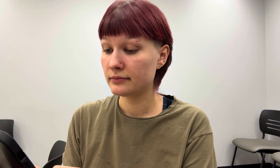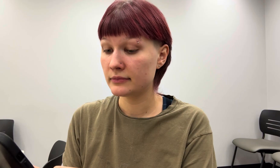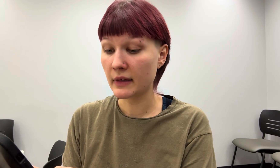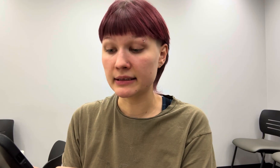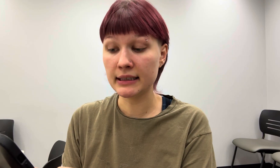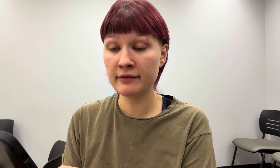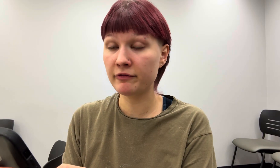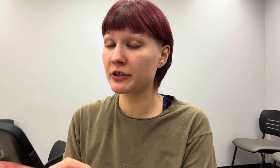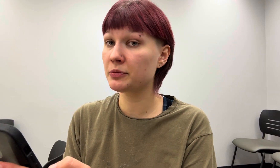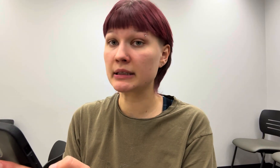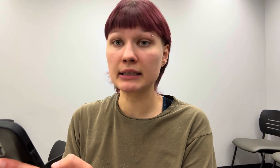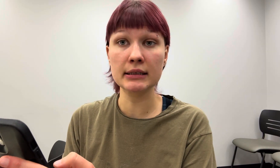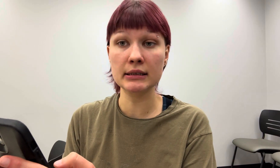I didn't finish my sentences.